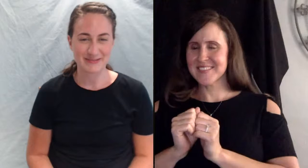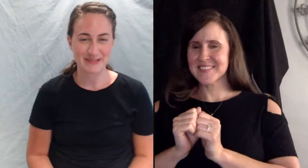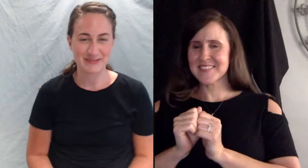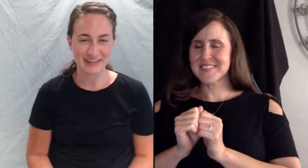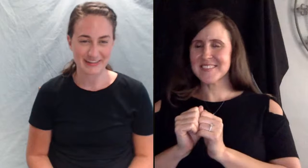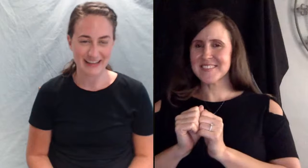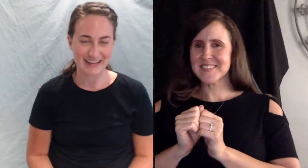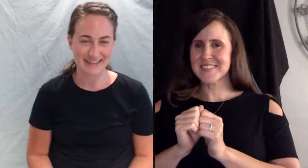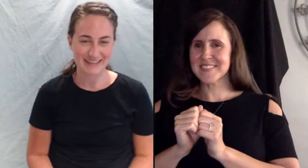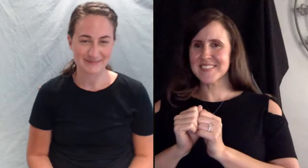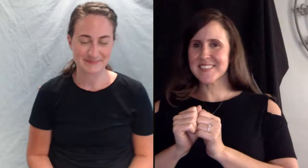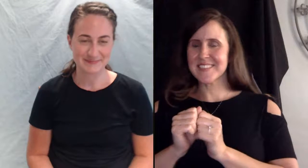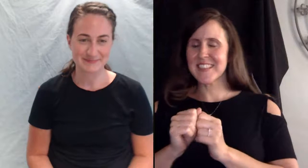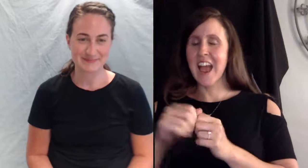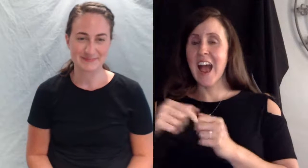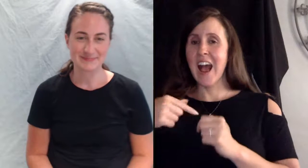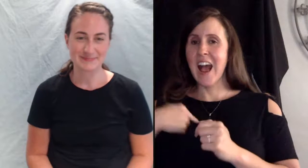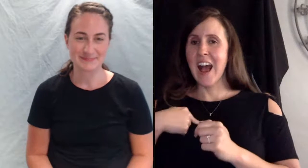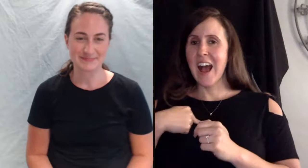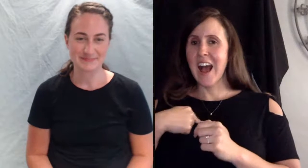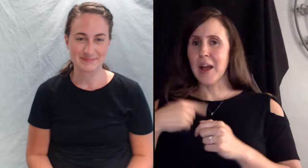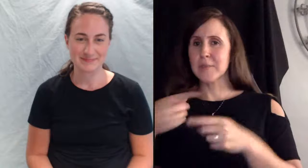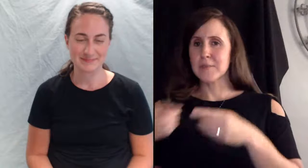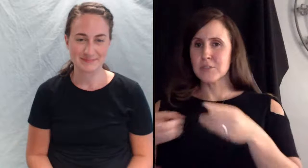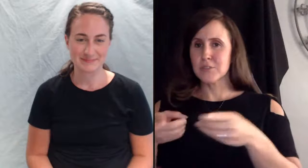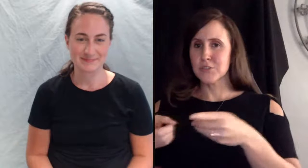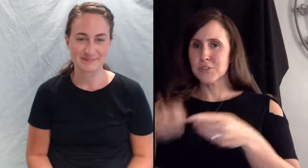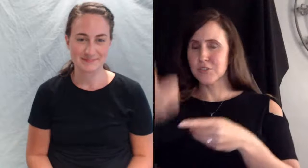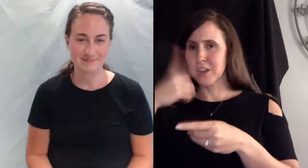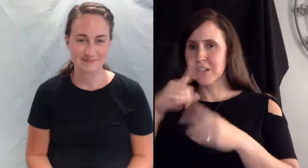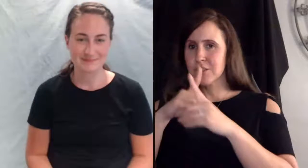and welcome to another class.